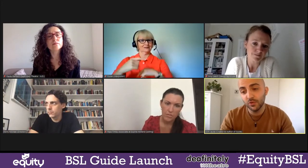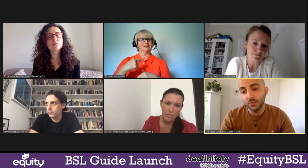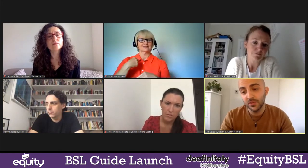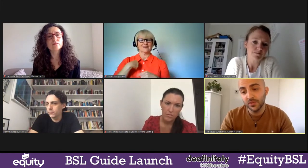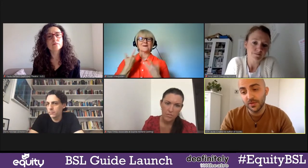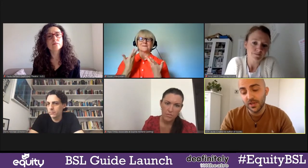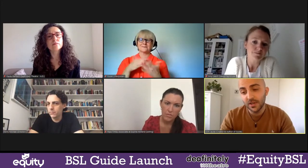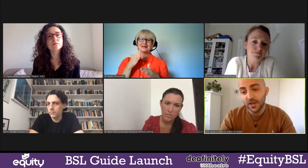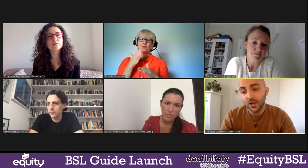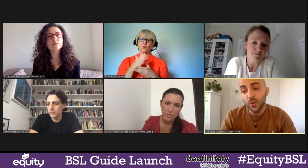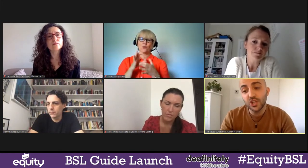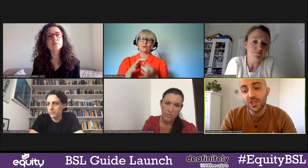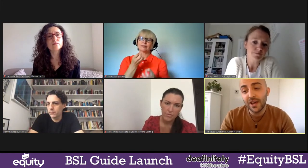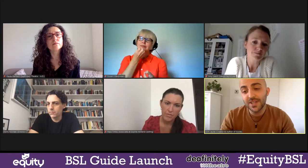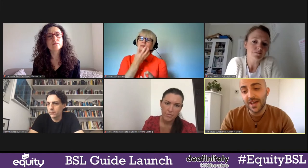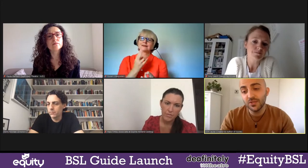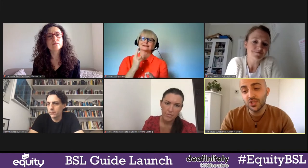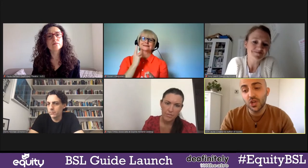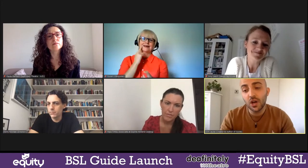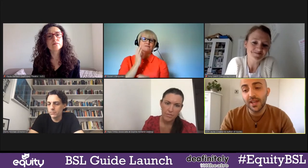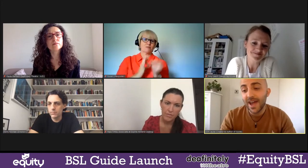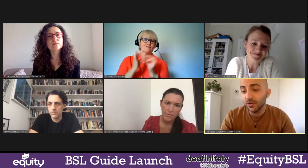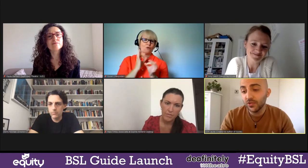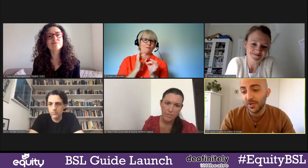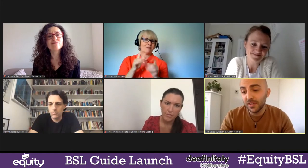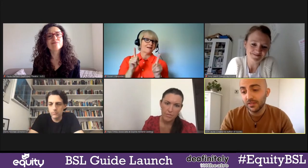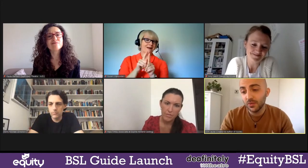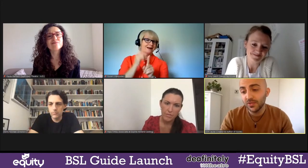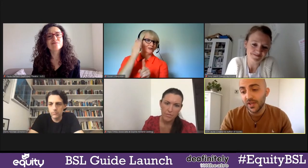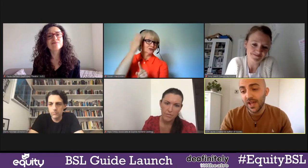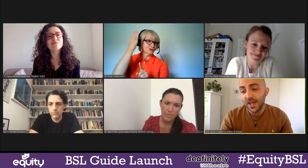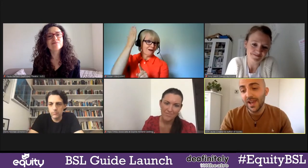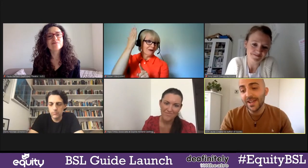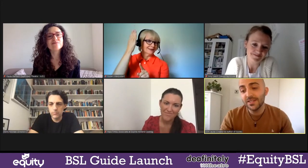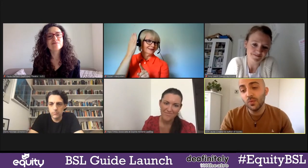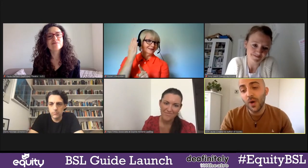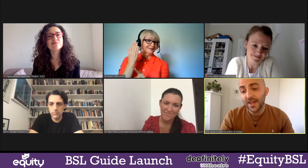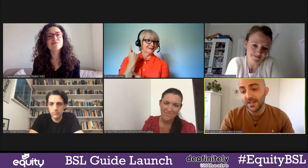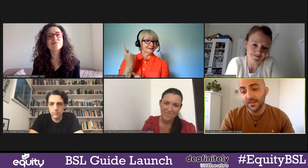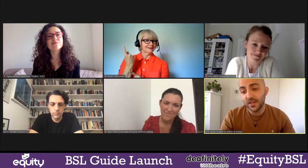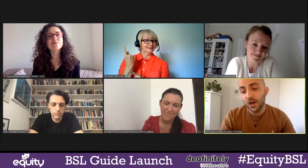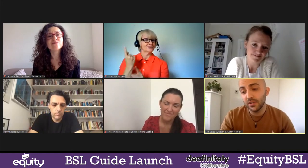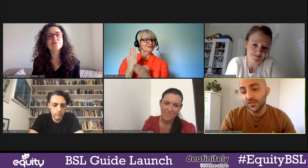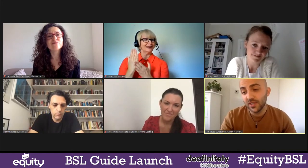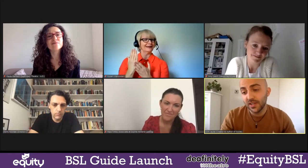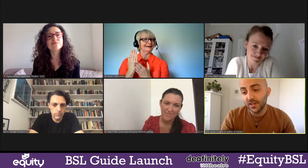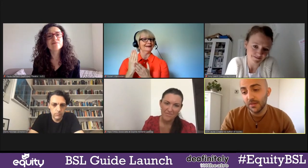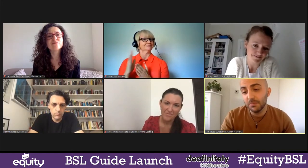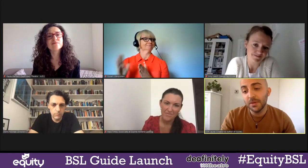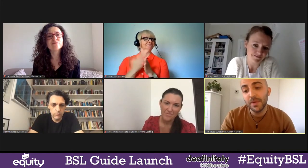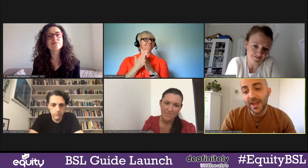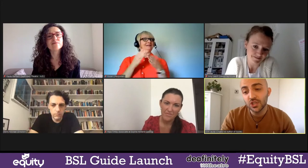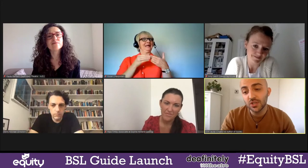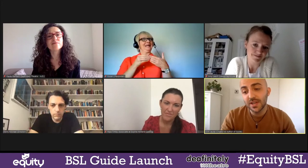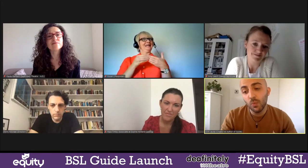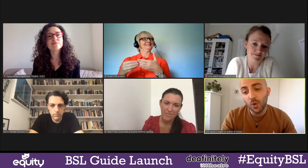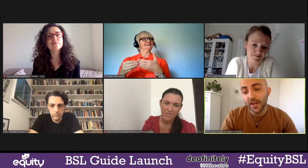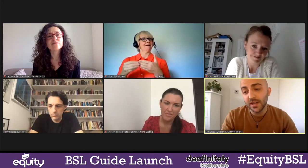performers. A quick shout out to Charlie Arrowsmith, who has led the way at the RSC and been patient and wise as